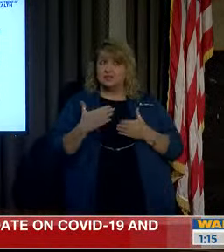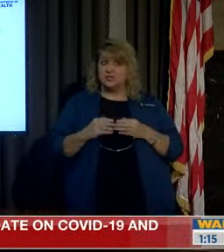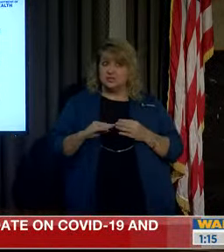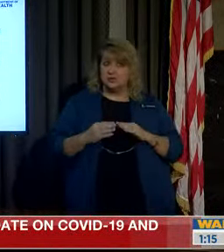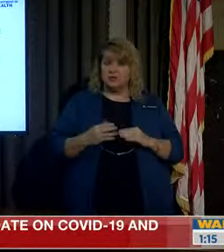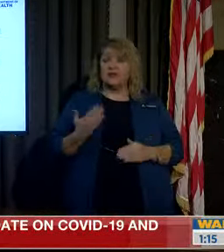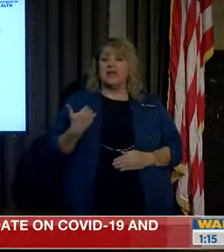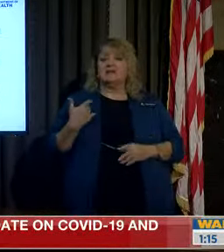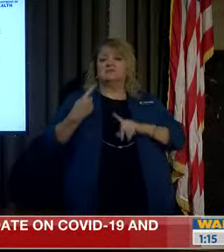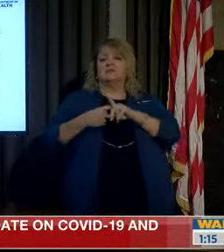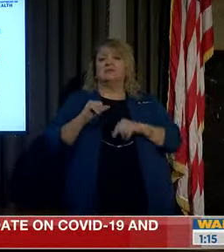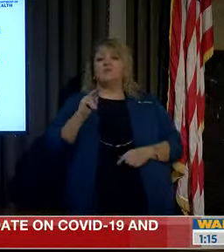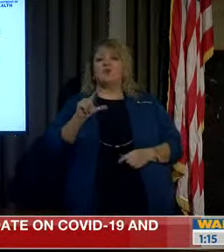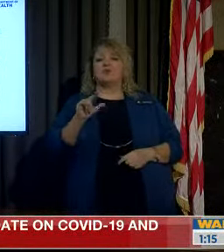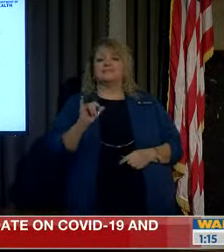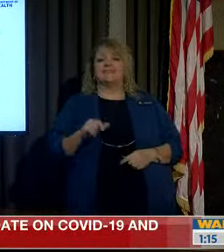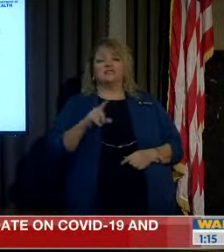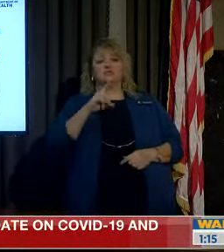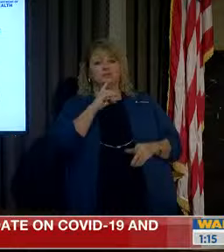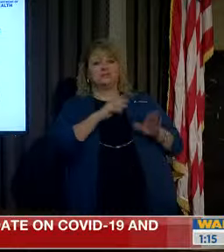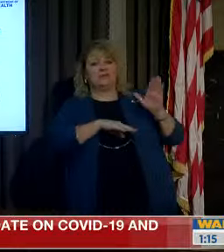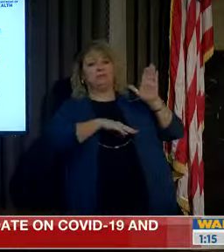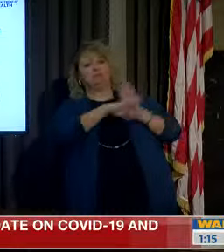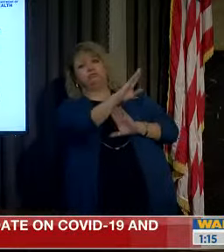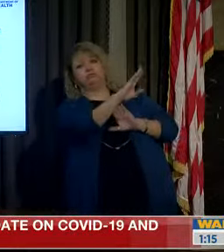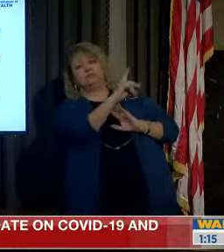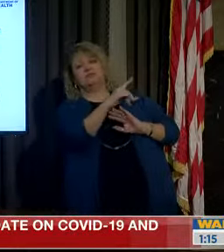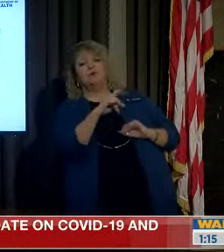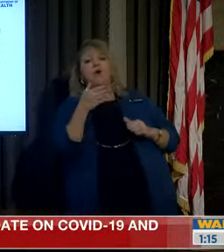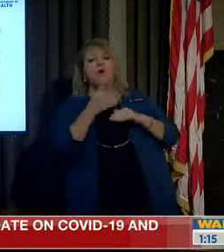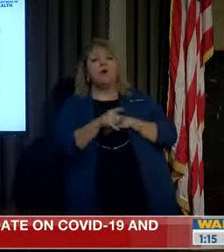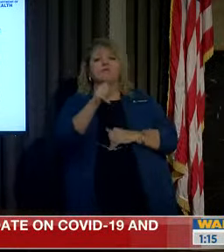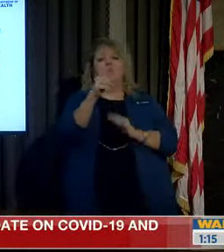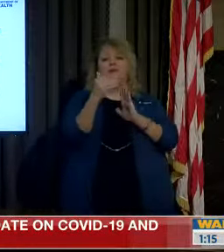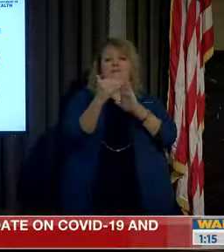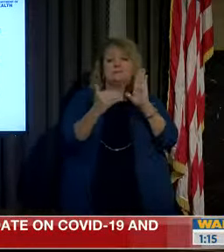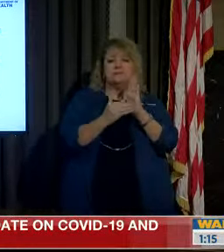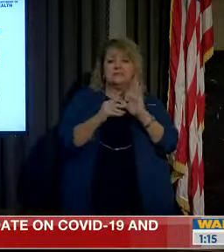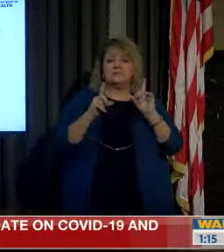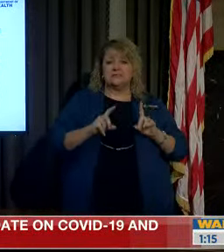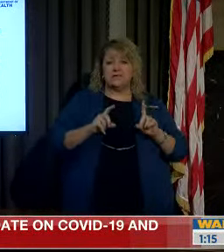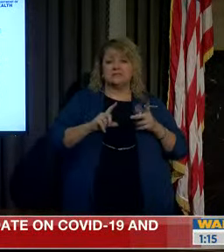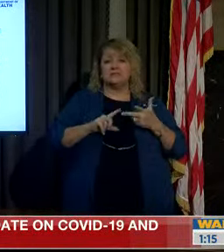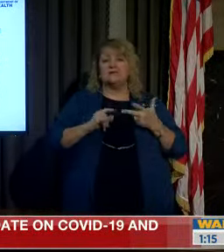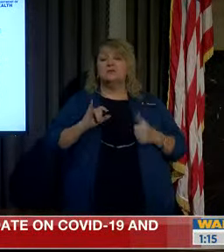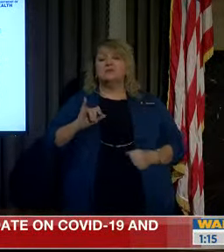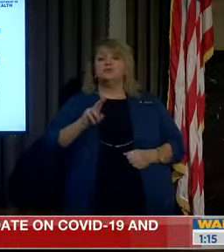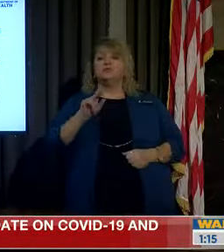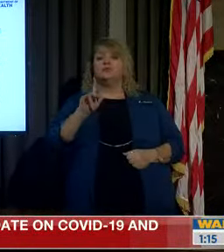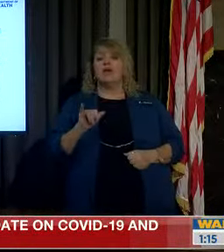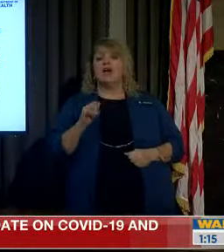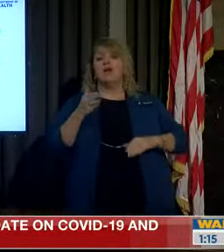in August, which was really the meat of this surge, we had just over 1 million tests, and the month prior in July, we had